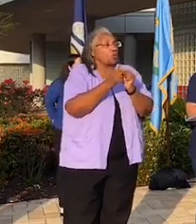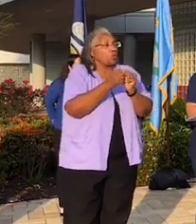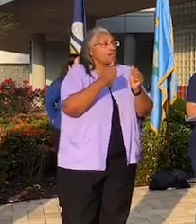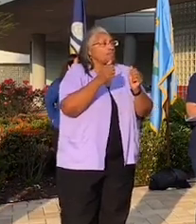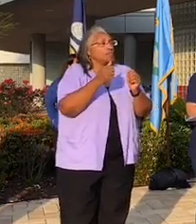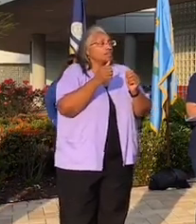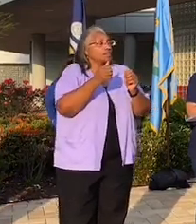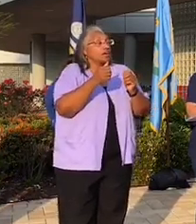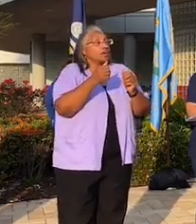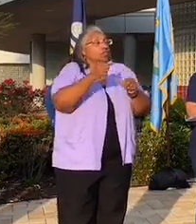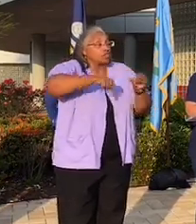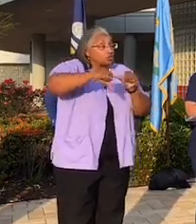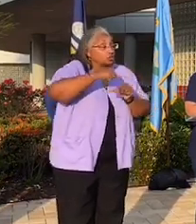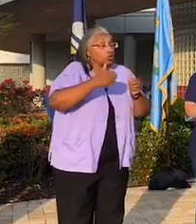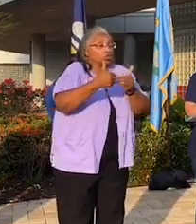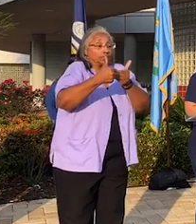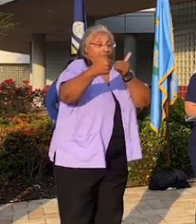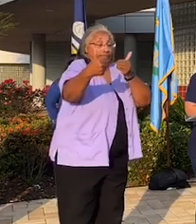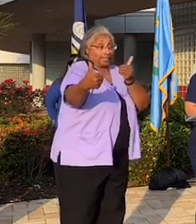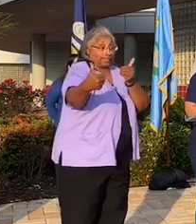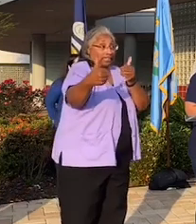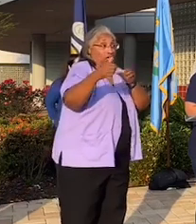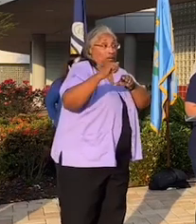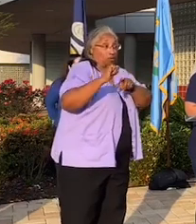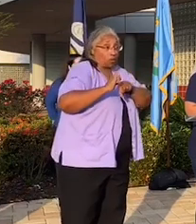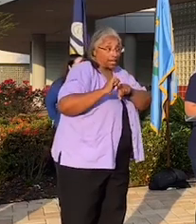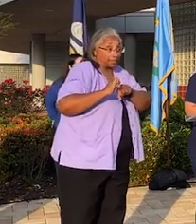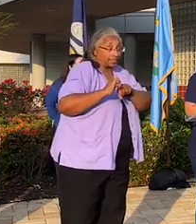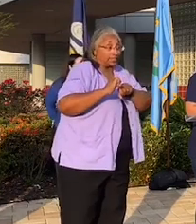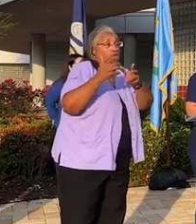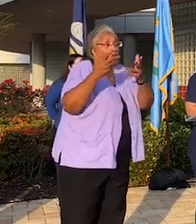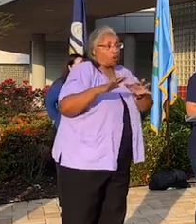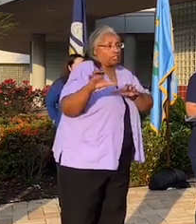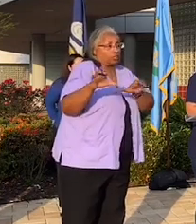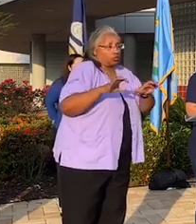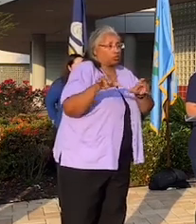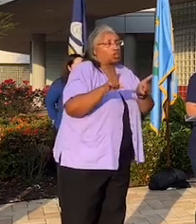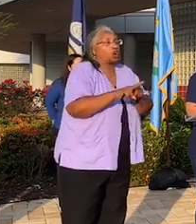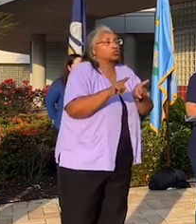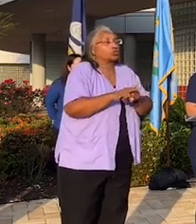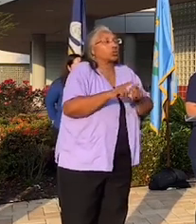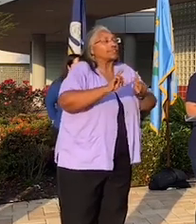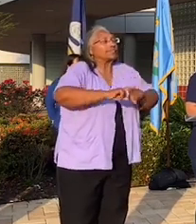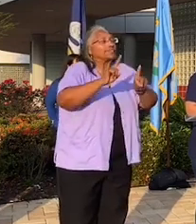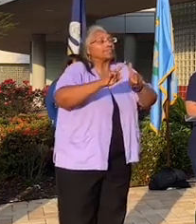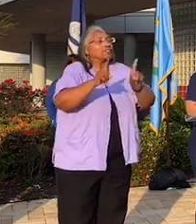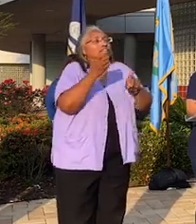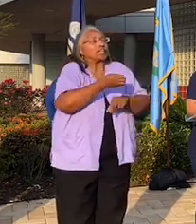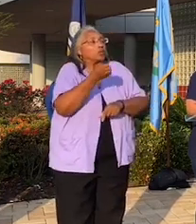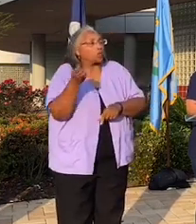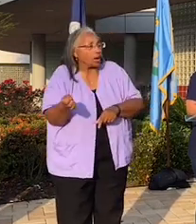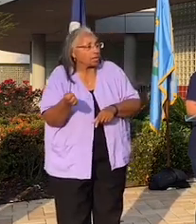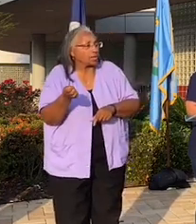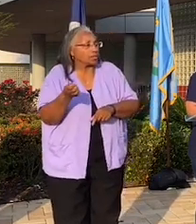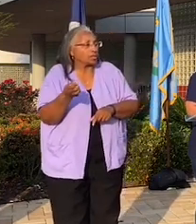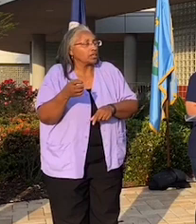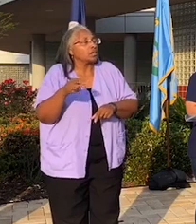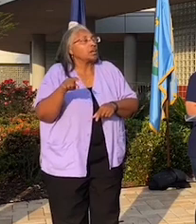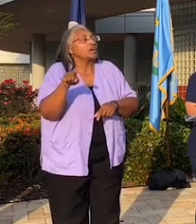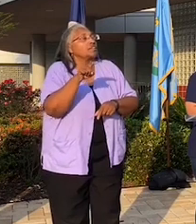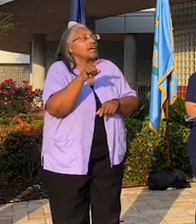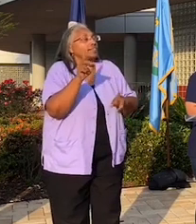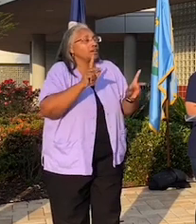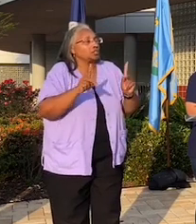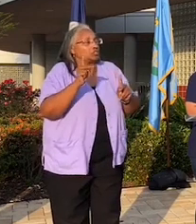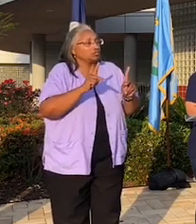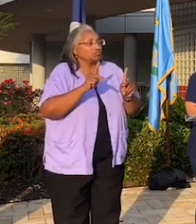social distancing practices that are already in place. Also, the equipment that the contractors would wear when